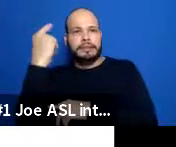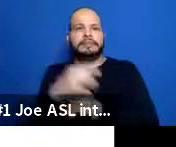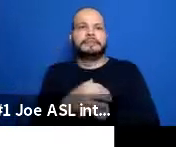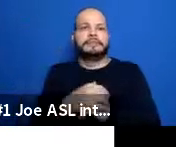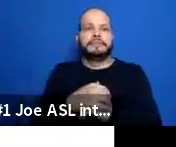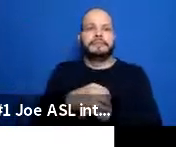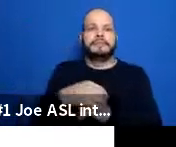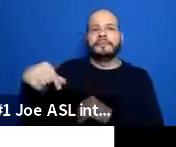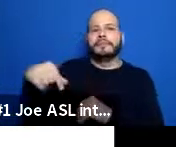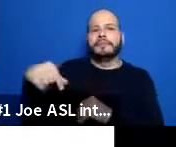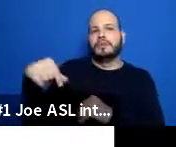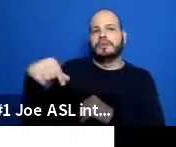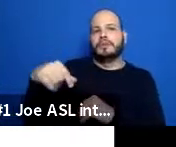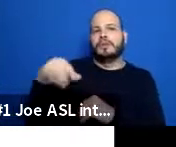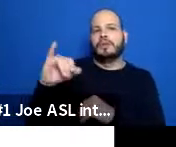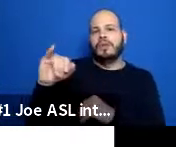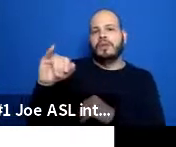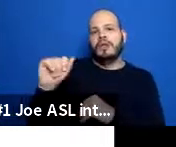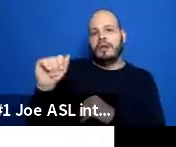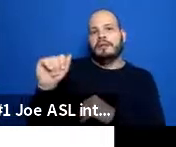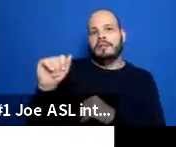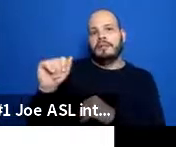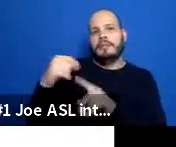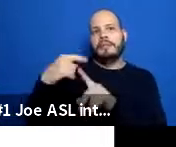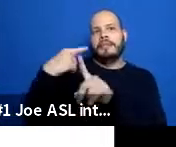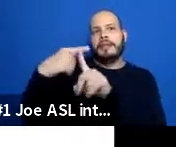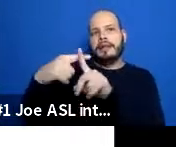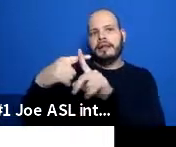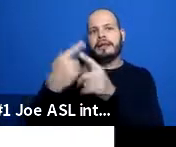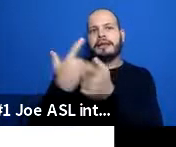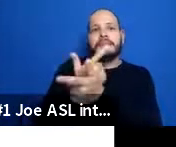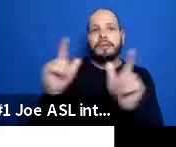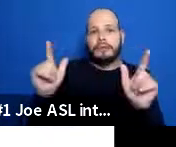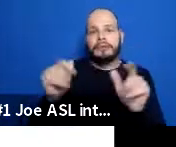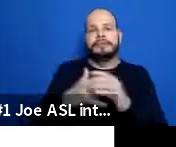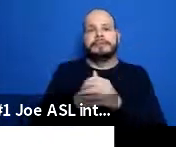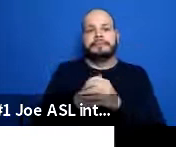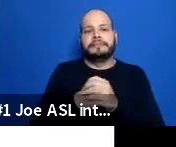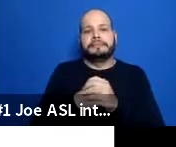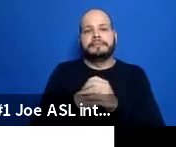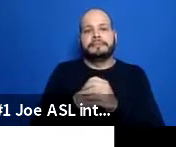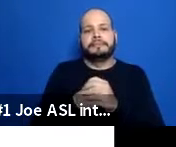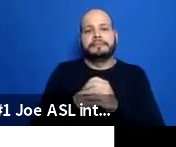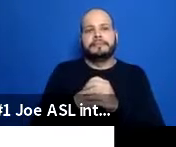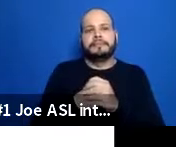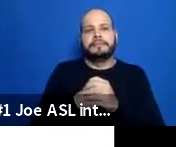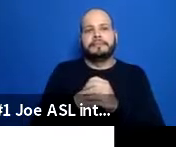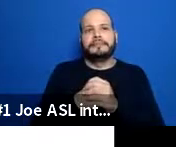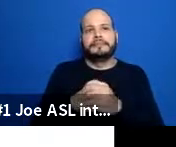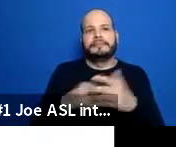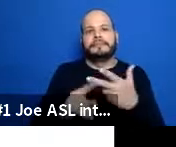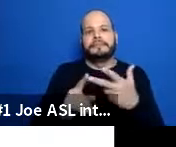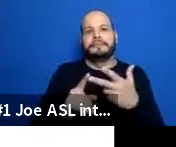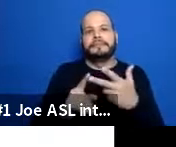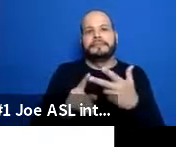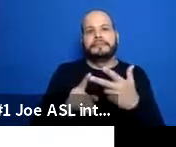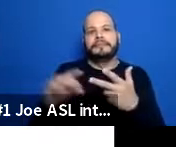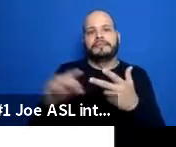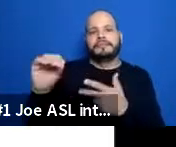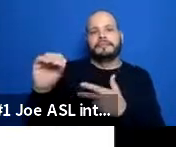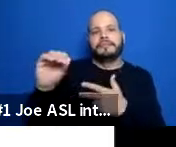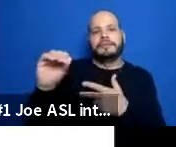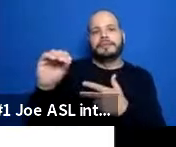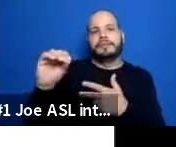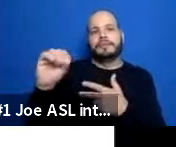Osceola Ward is a descendant of people that dreamed of freedom. Originally from East Palo Alto, California, he